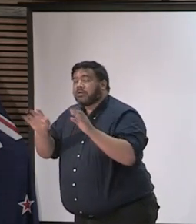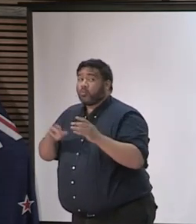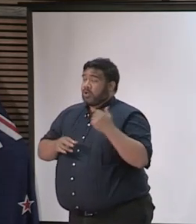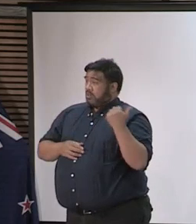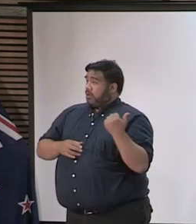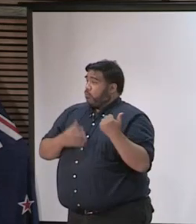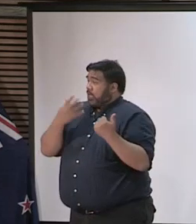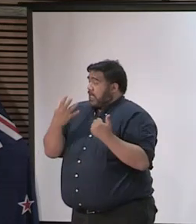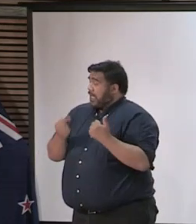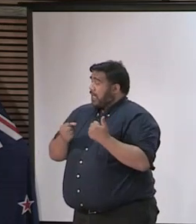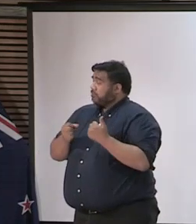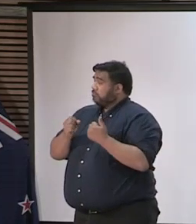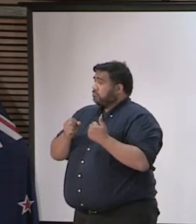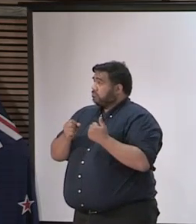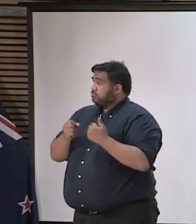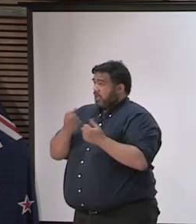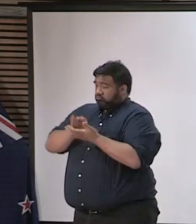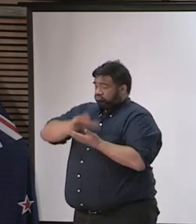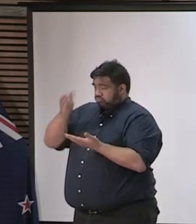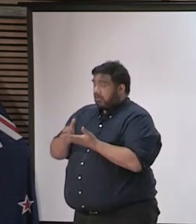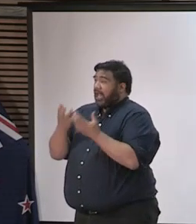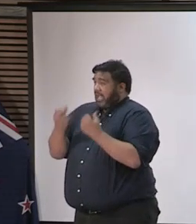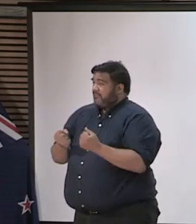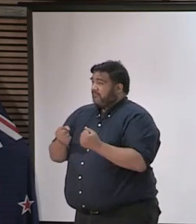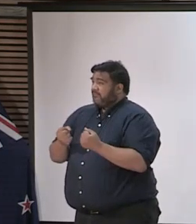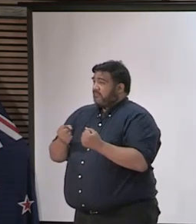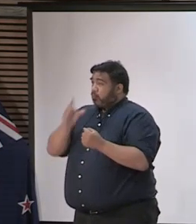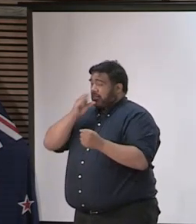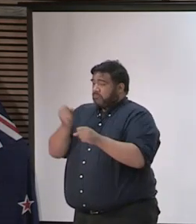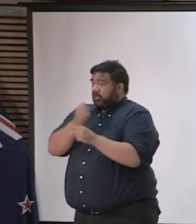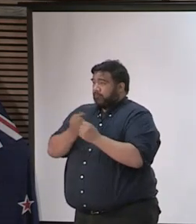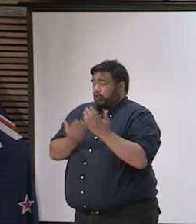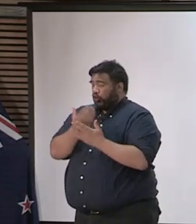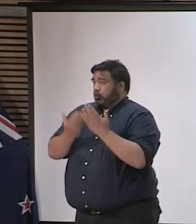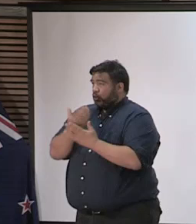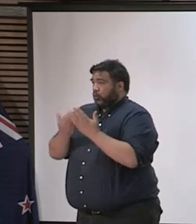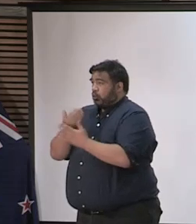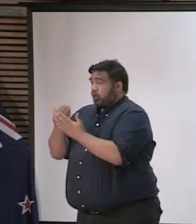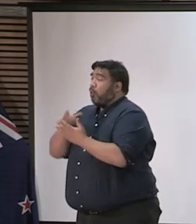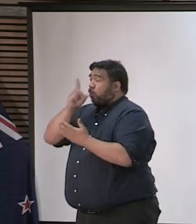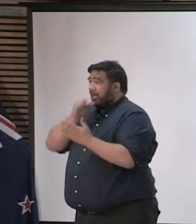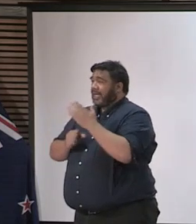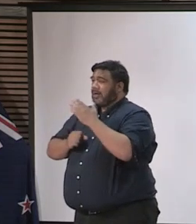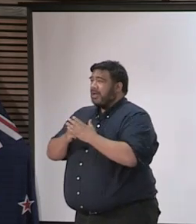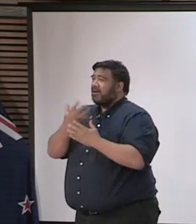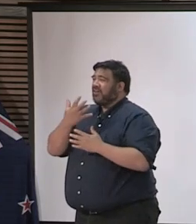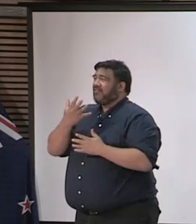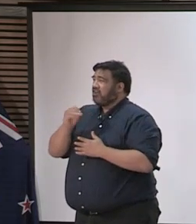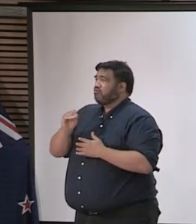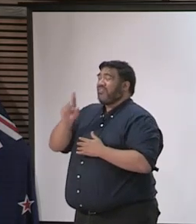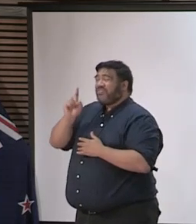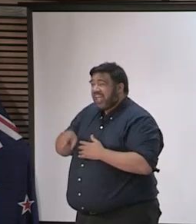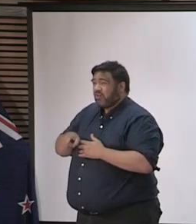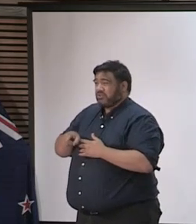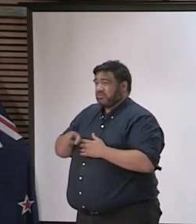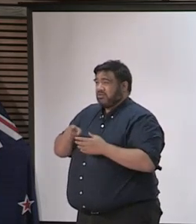know that we could send, the supply line that we've got set up now is capable of supplying about 500,000 packs if we need to do that.